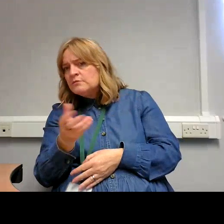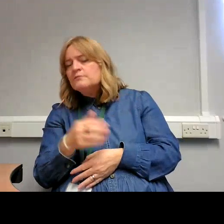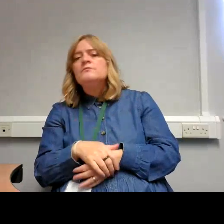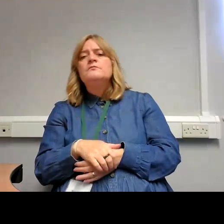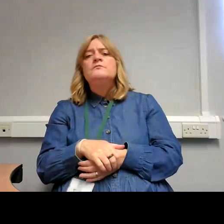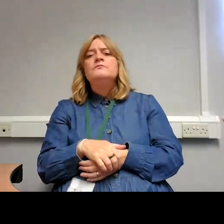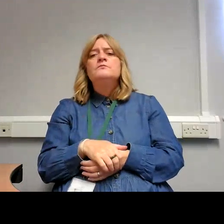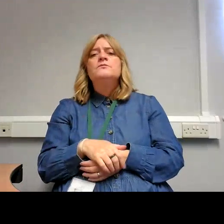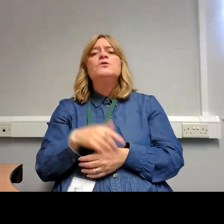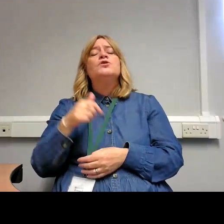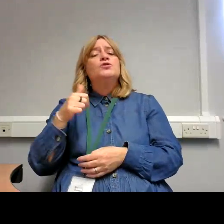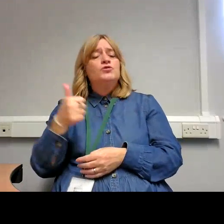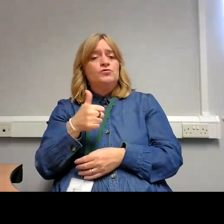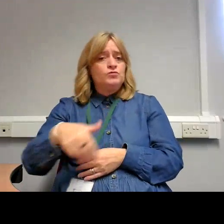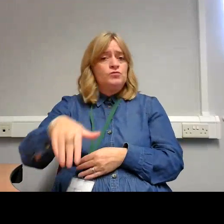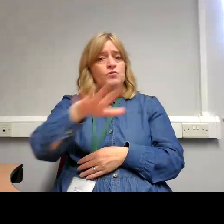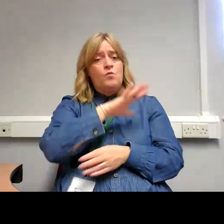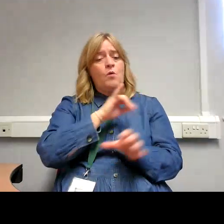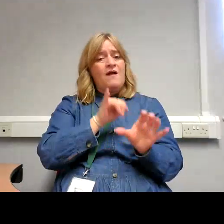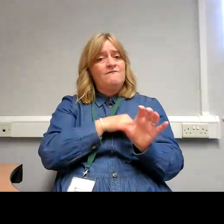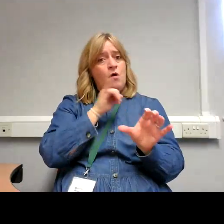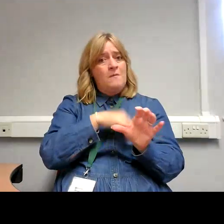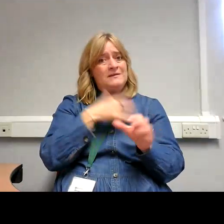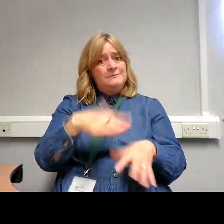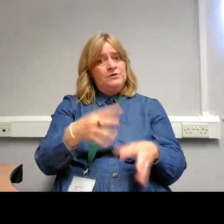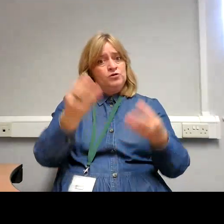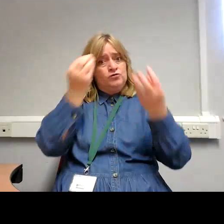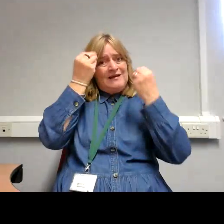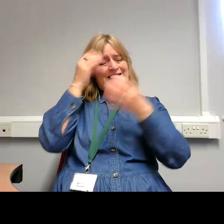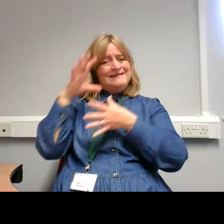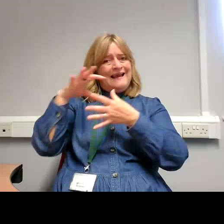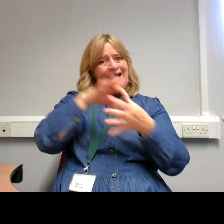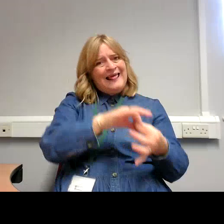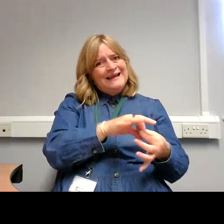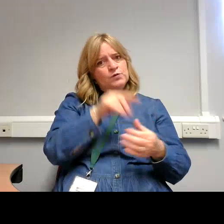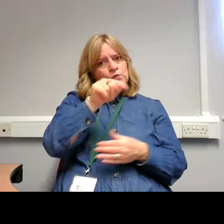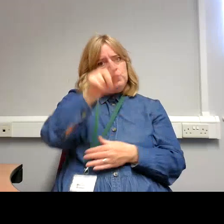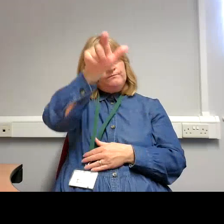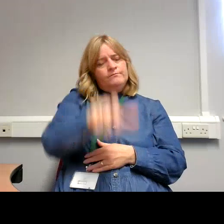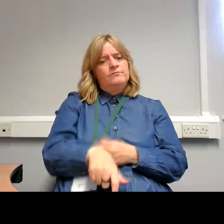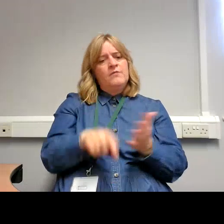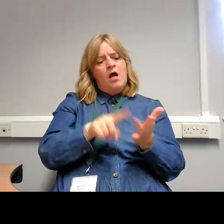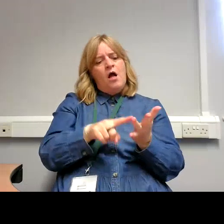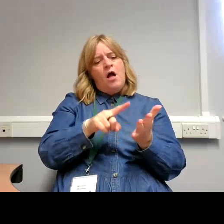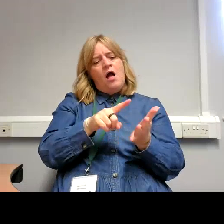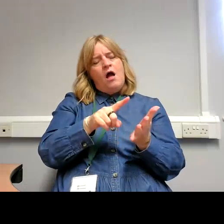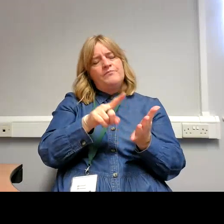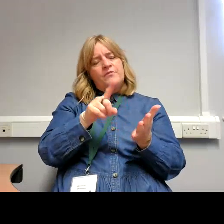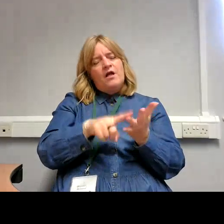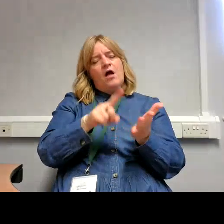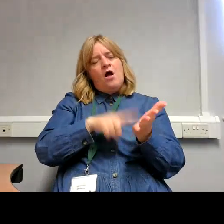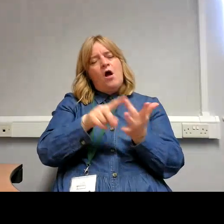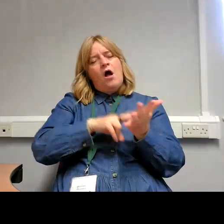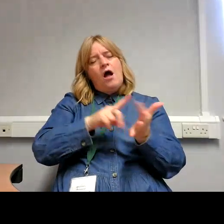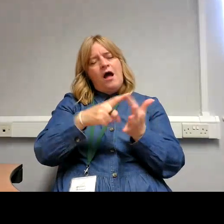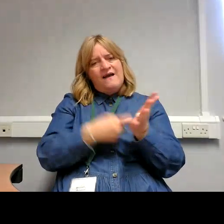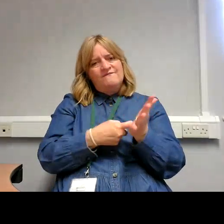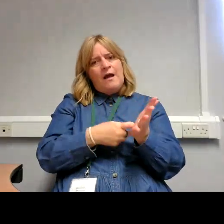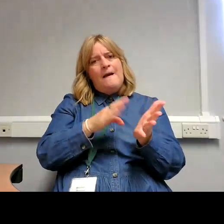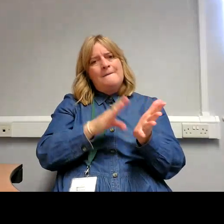Oliver McGowan training in learning disabilities and autism? As part of that, if you just mention what that